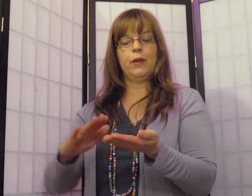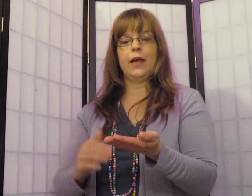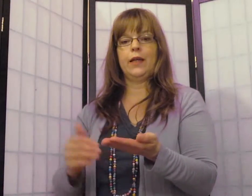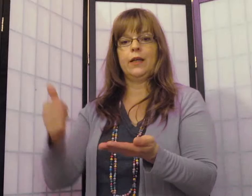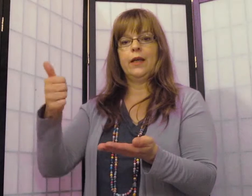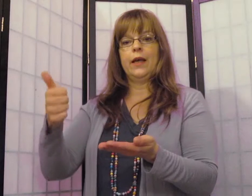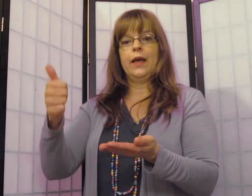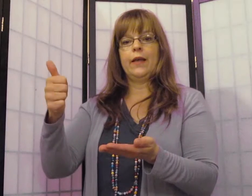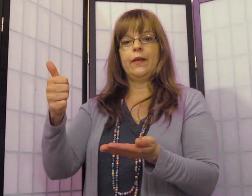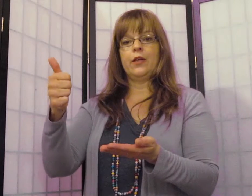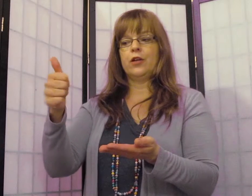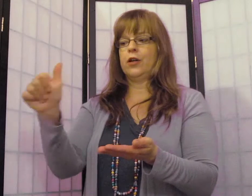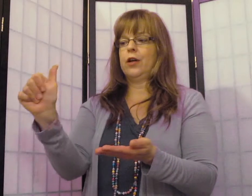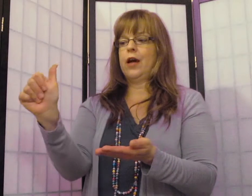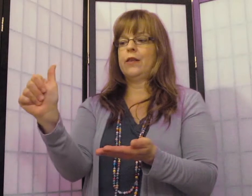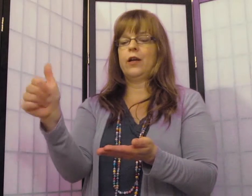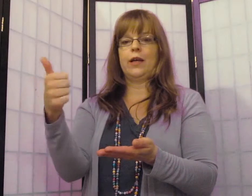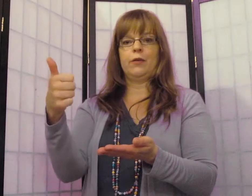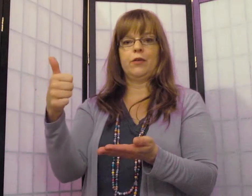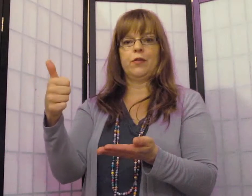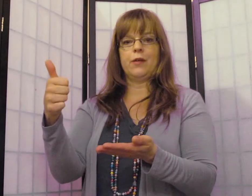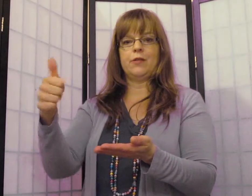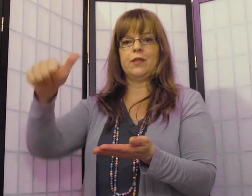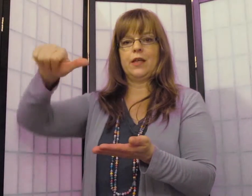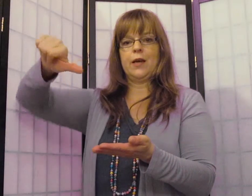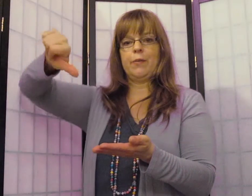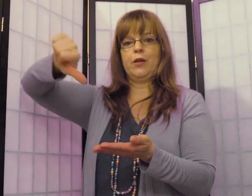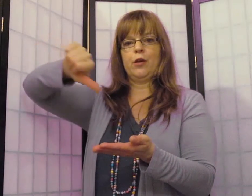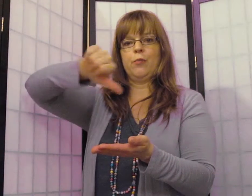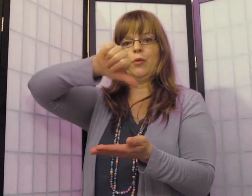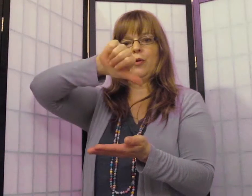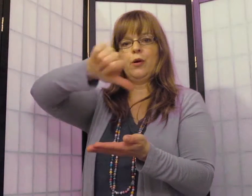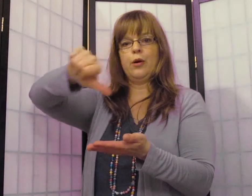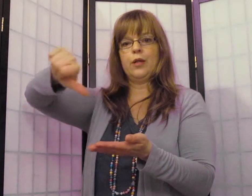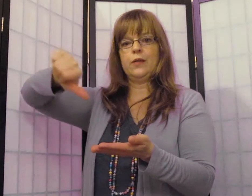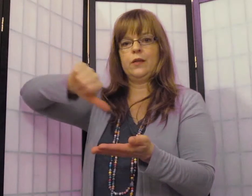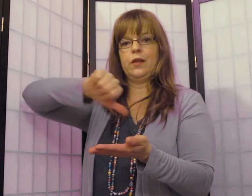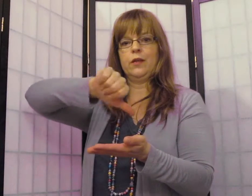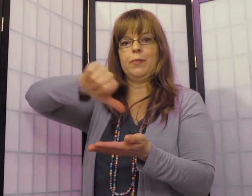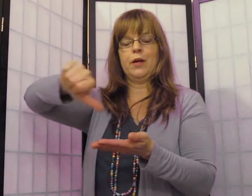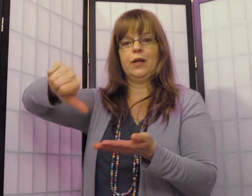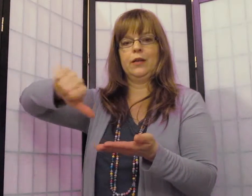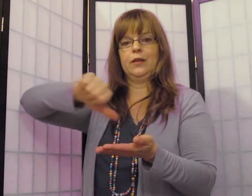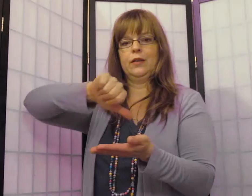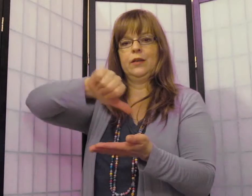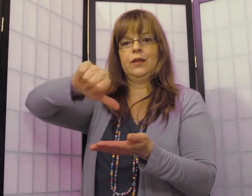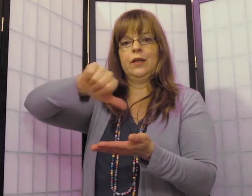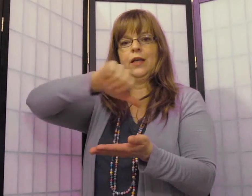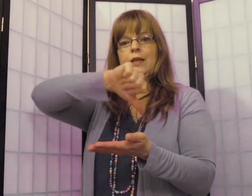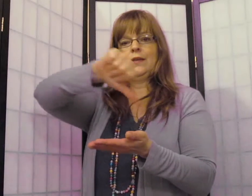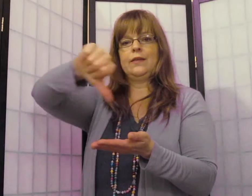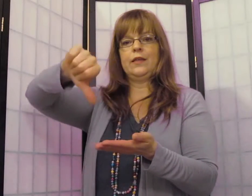plate, and then your other hand with your thumb sticking up, and you're going to pour the syrup on.